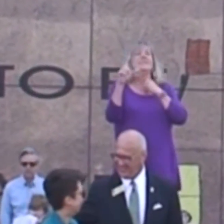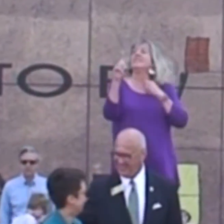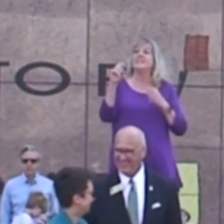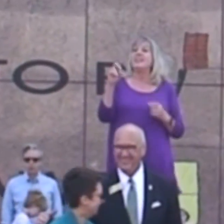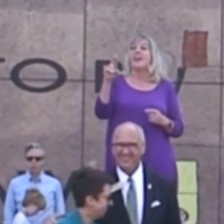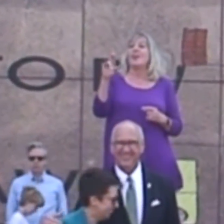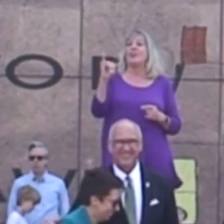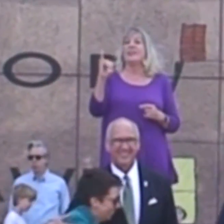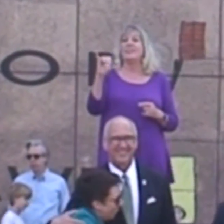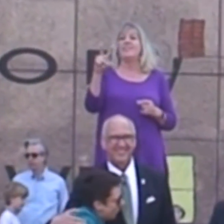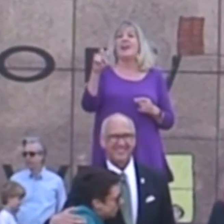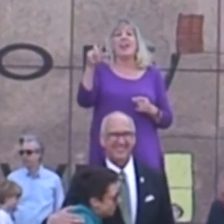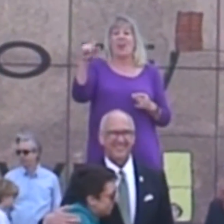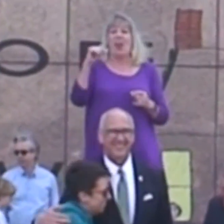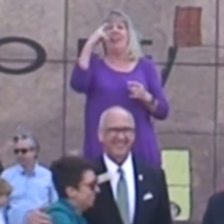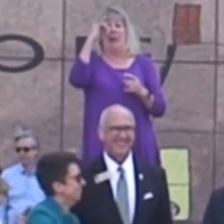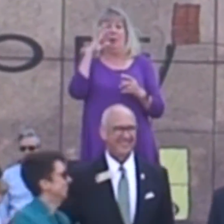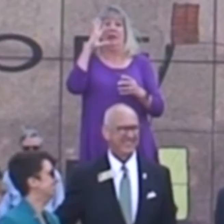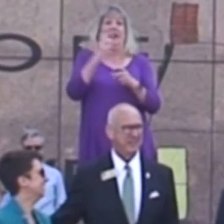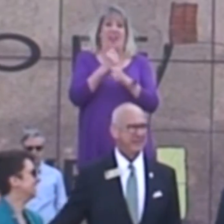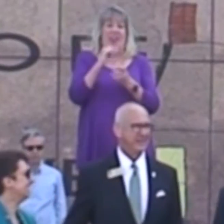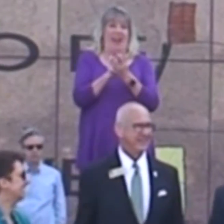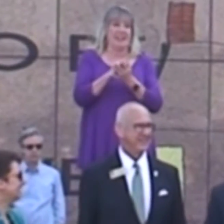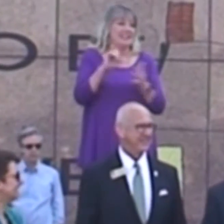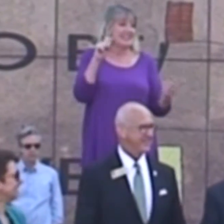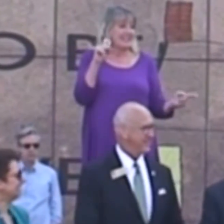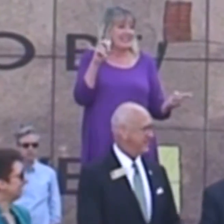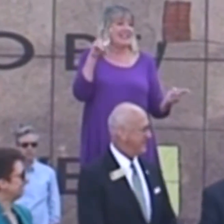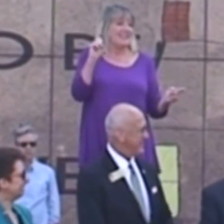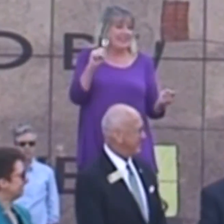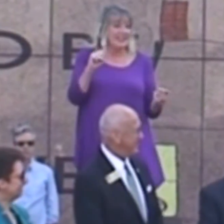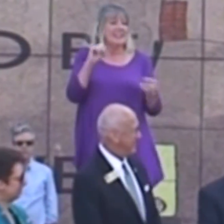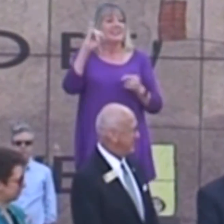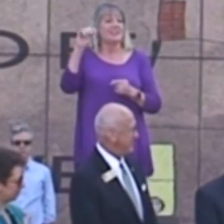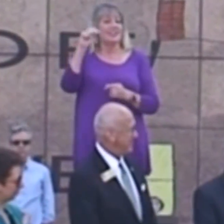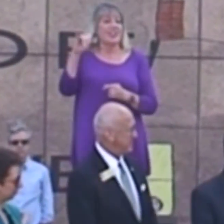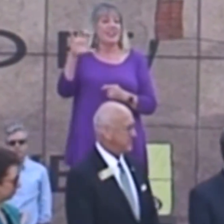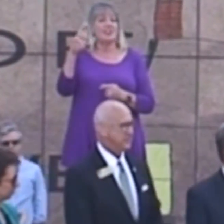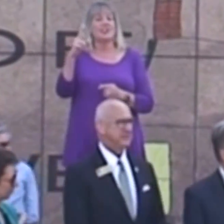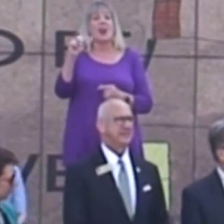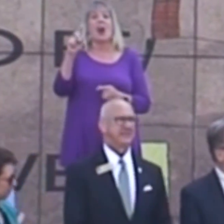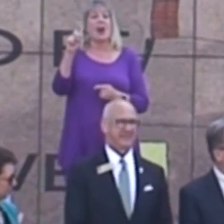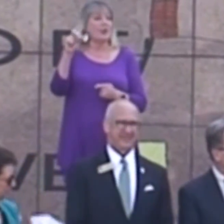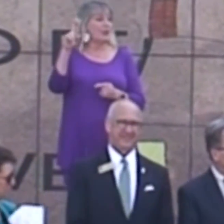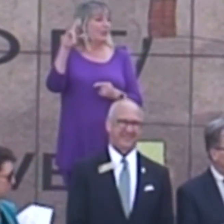Garamella, I think I was going to get that, Steve Rao, Jay Chaudhary,